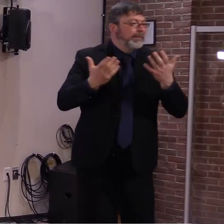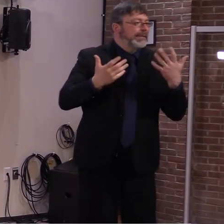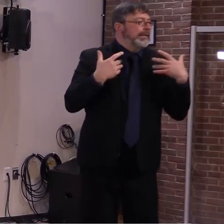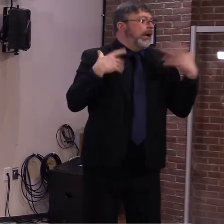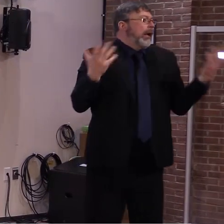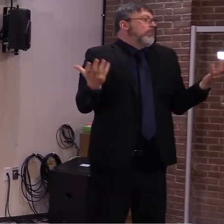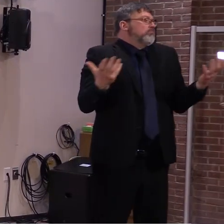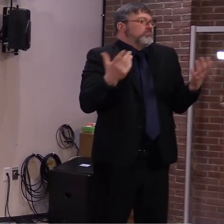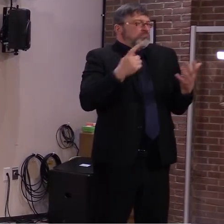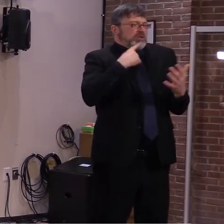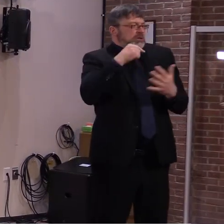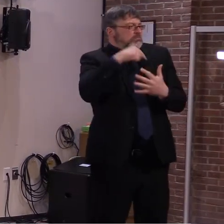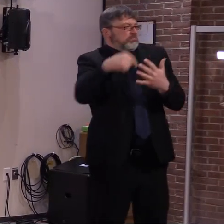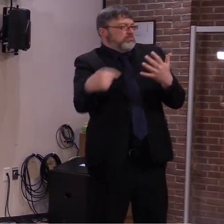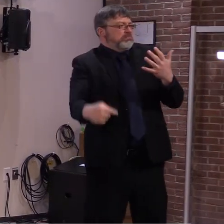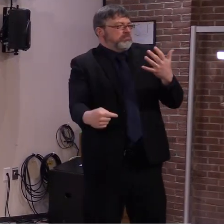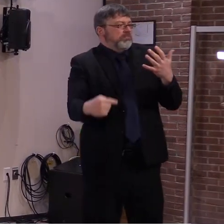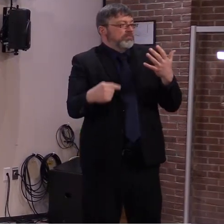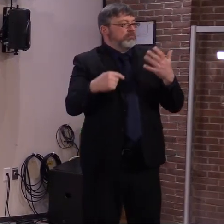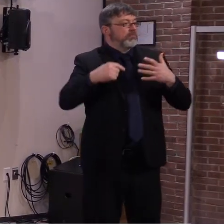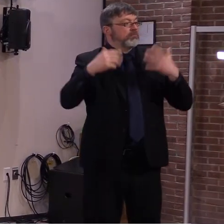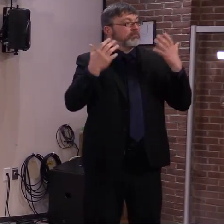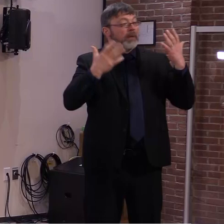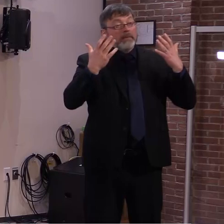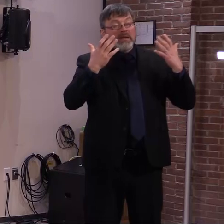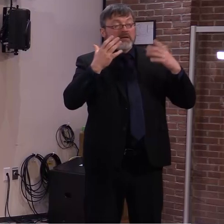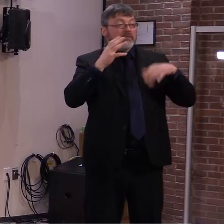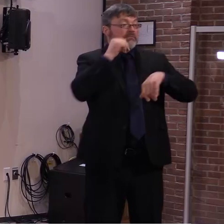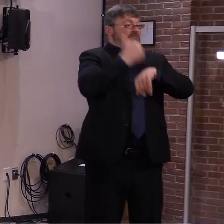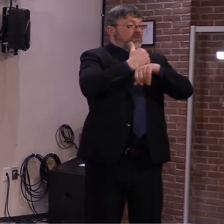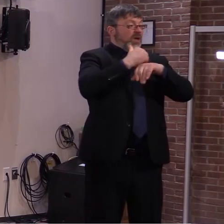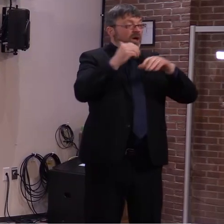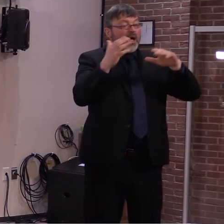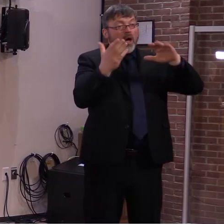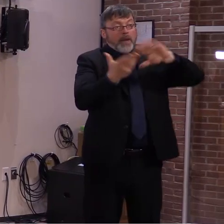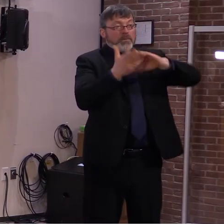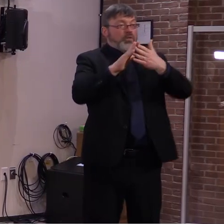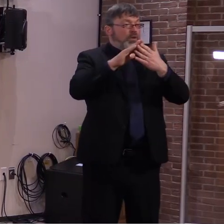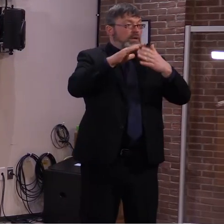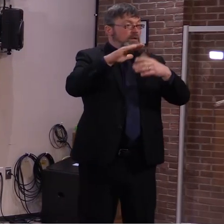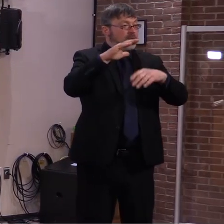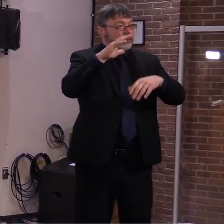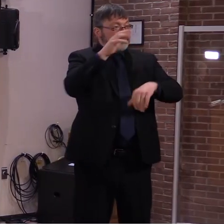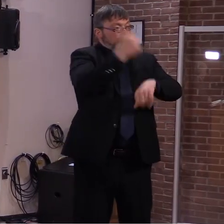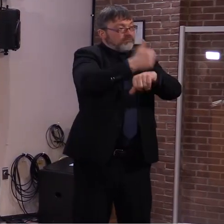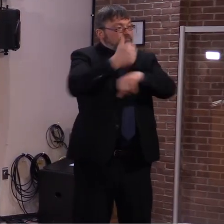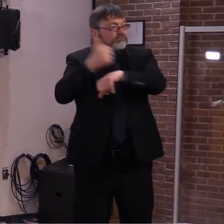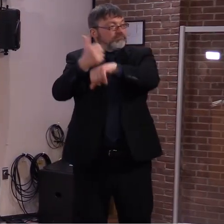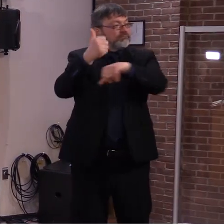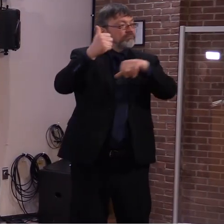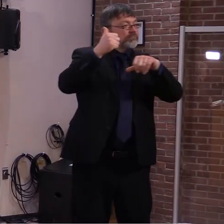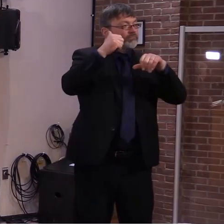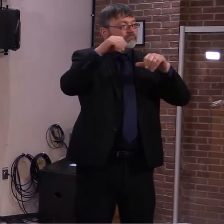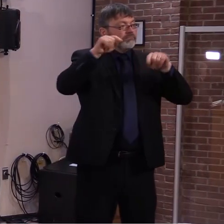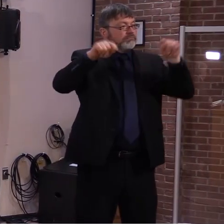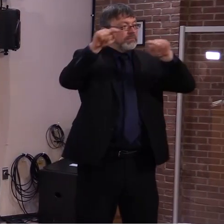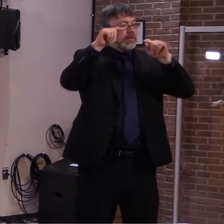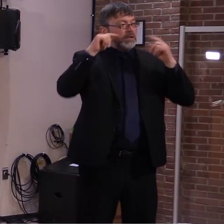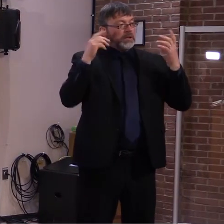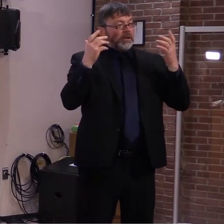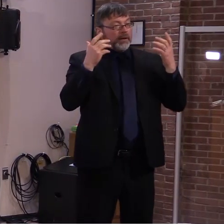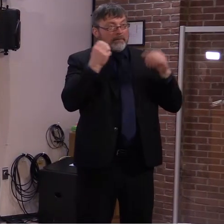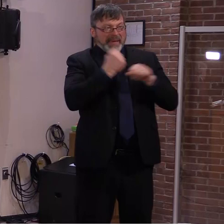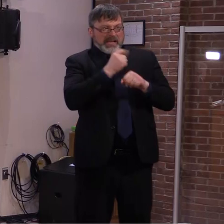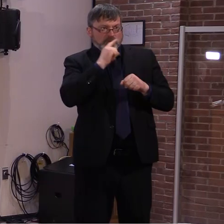community-based vaccination sites and making sure that there's enough Pfizer for these 16-year-olds